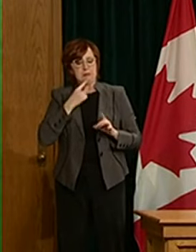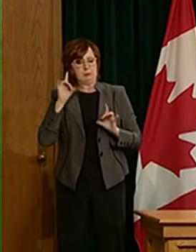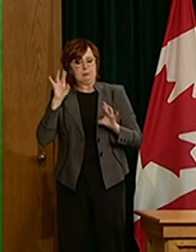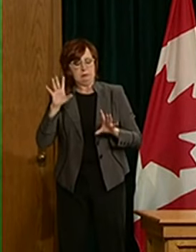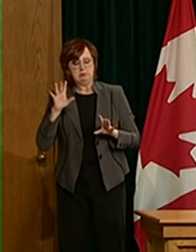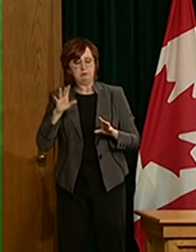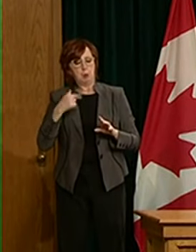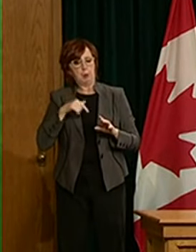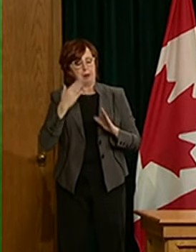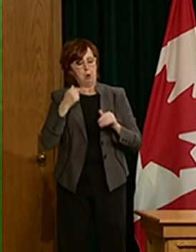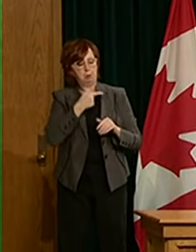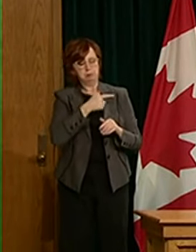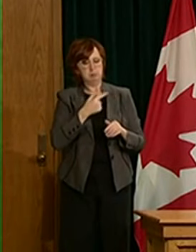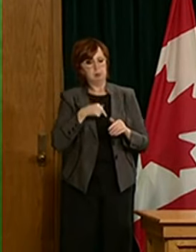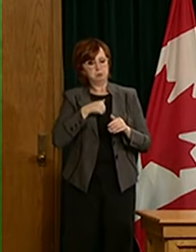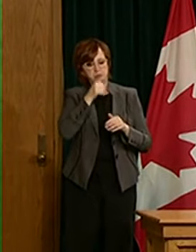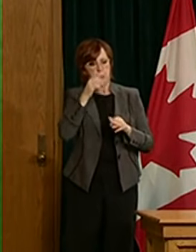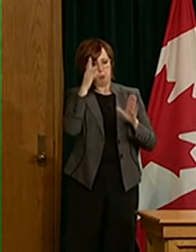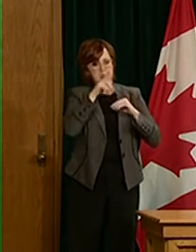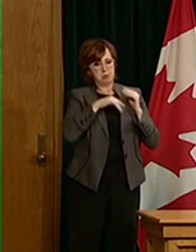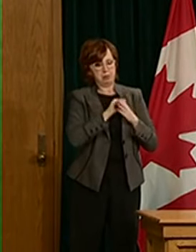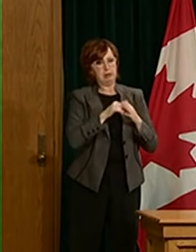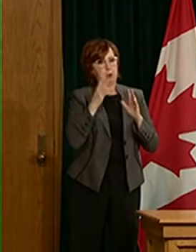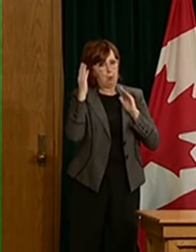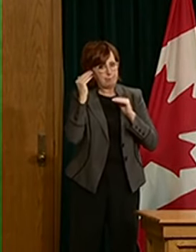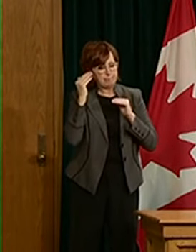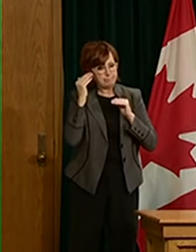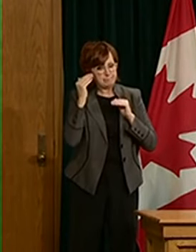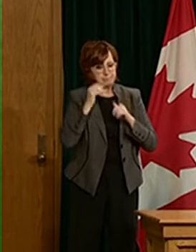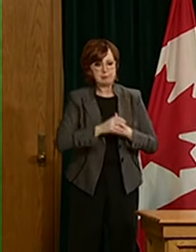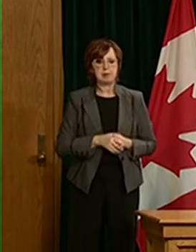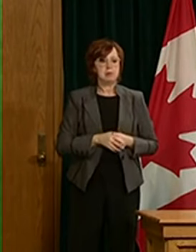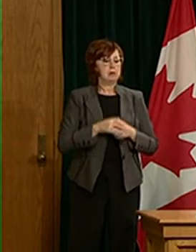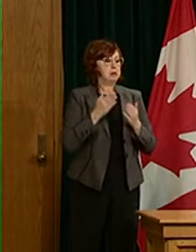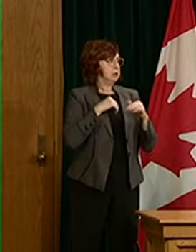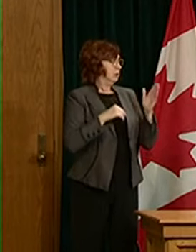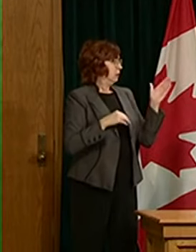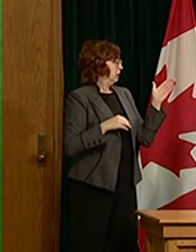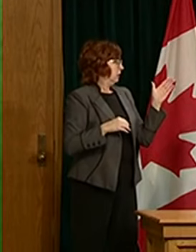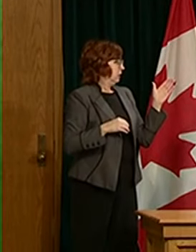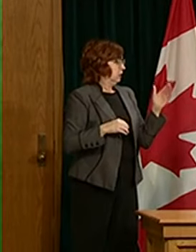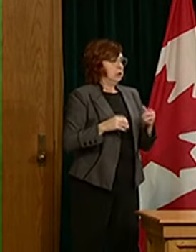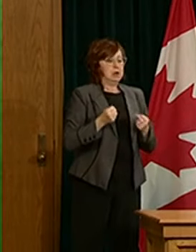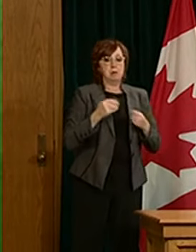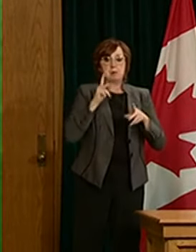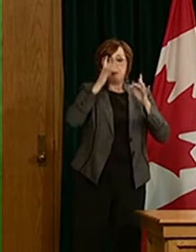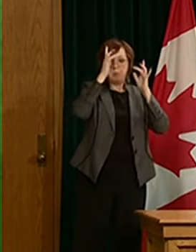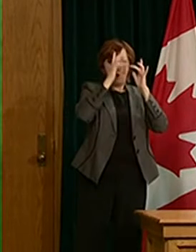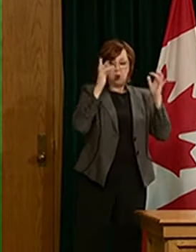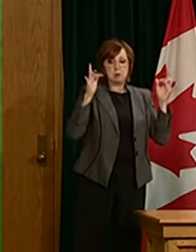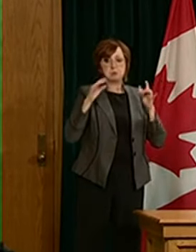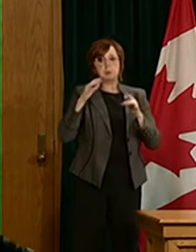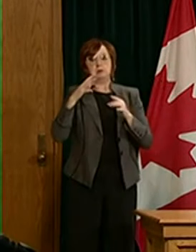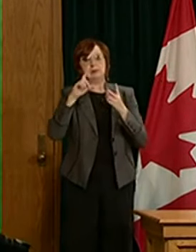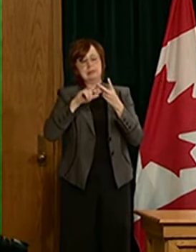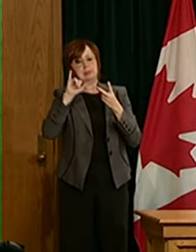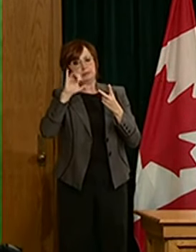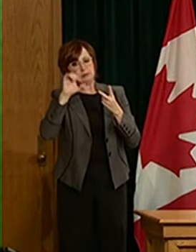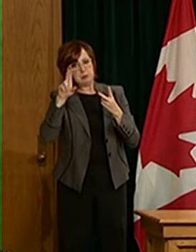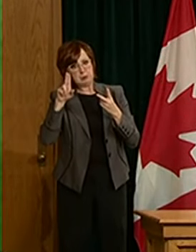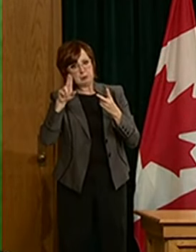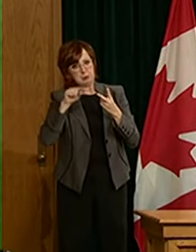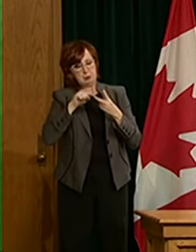These two slides show the impact of COVID patients in hospital as well as those in ICU. This is very similar to the graphs that have